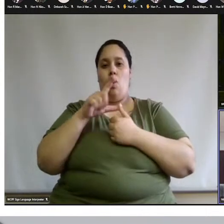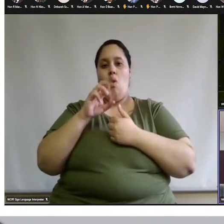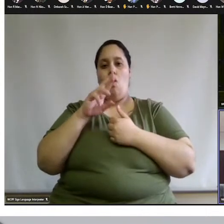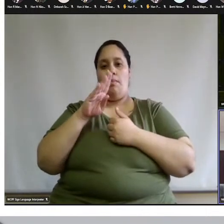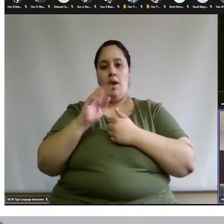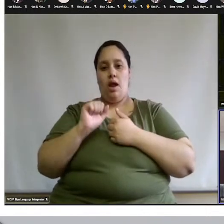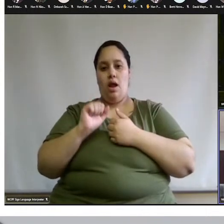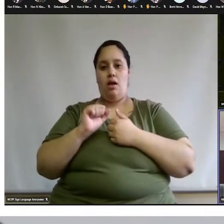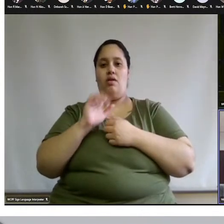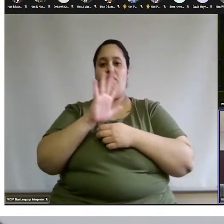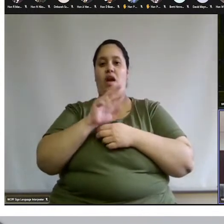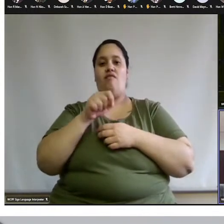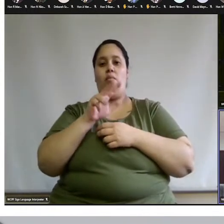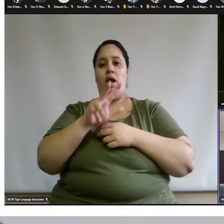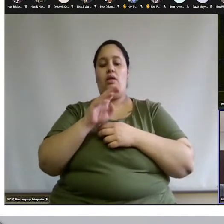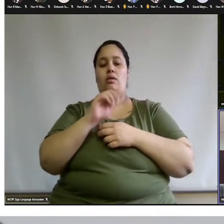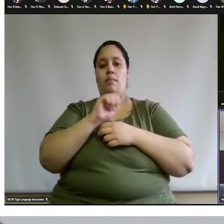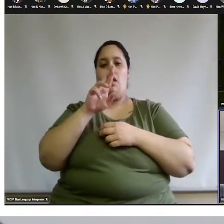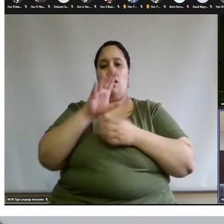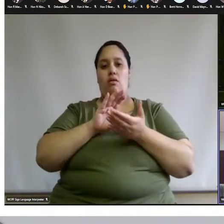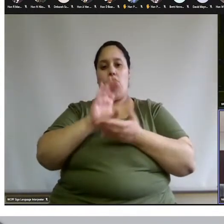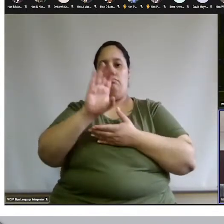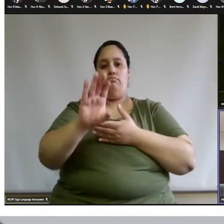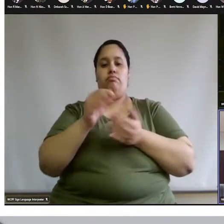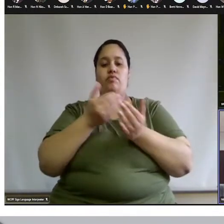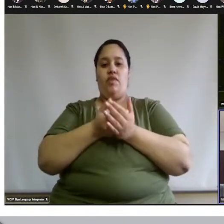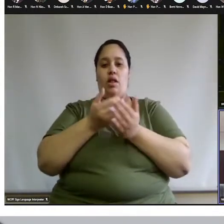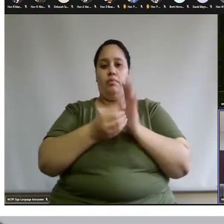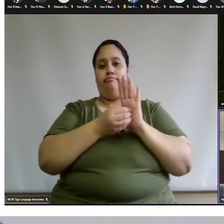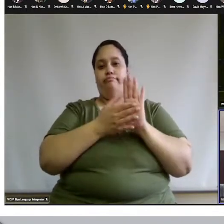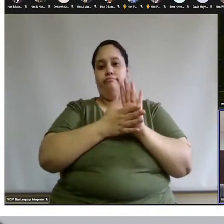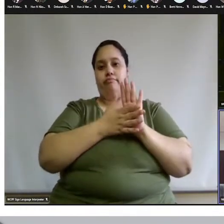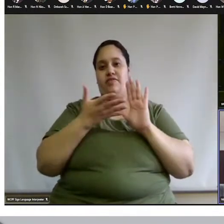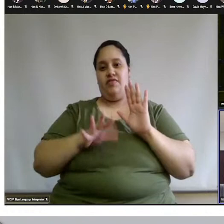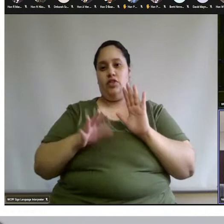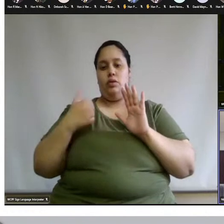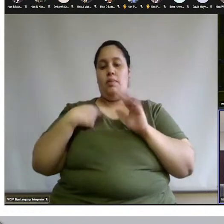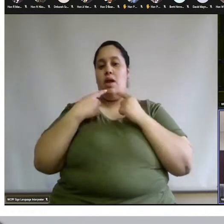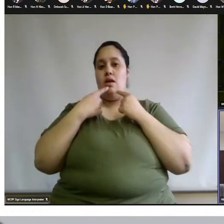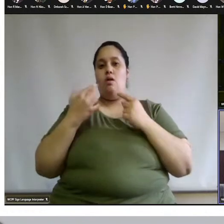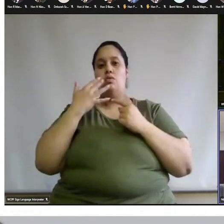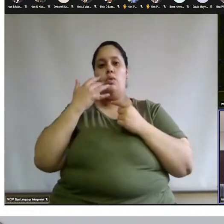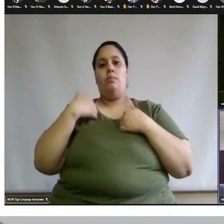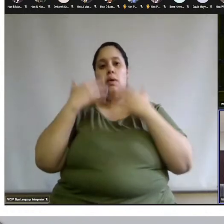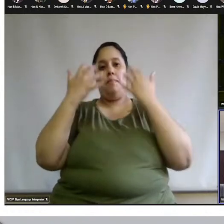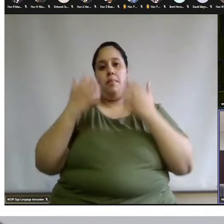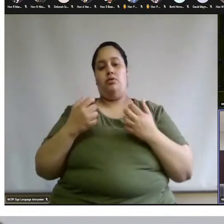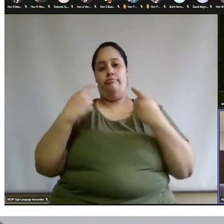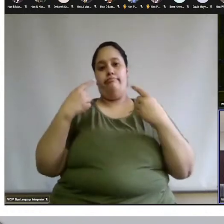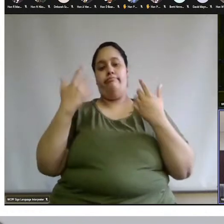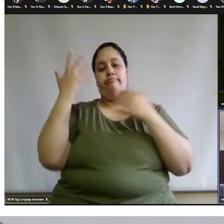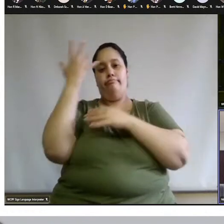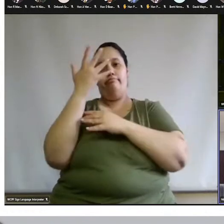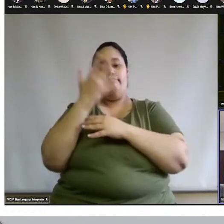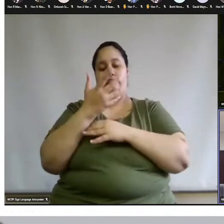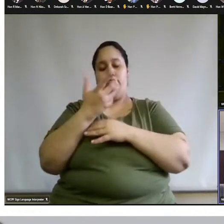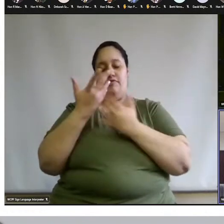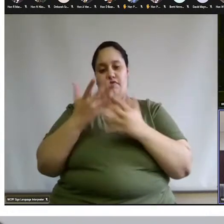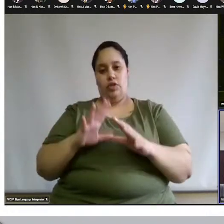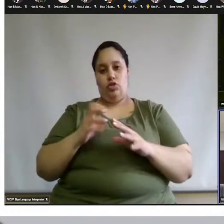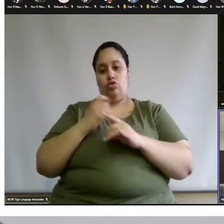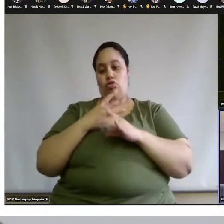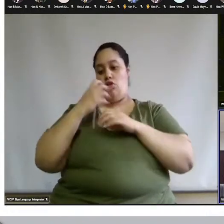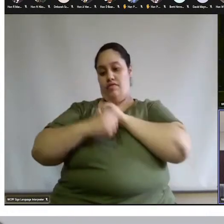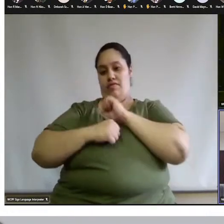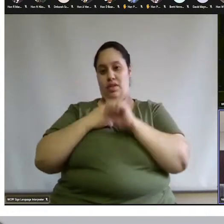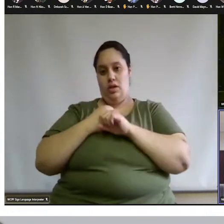million rand was made available. You will also recall that I did announce this in my main budget in the beginning of the year. Yes, I agree,